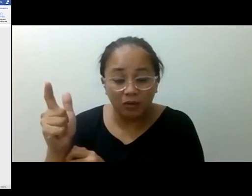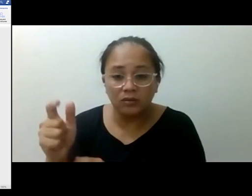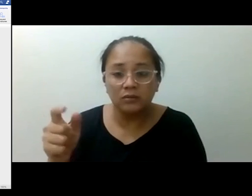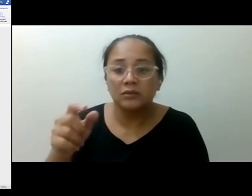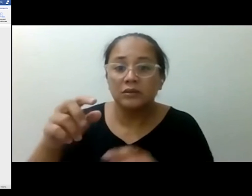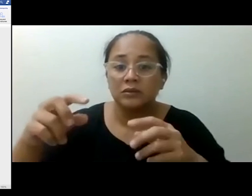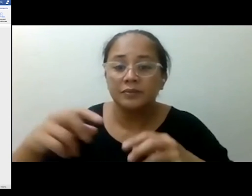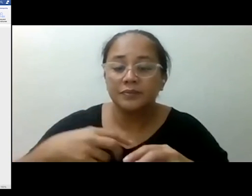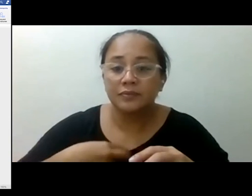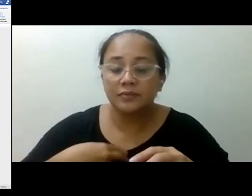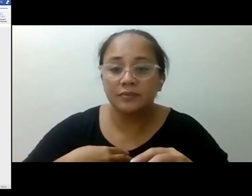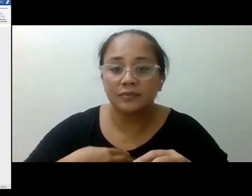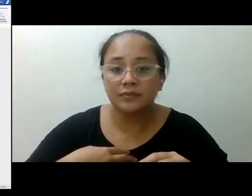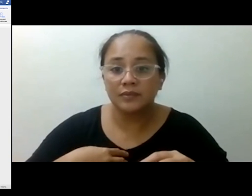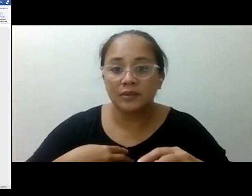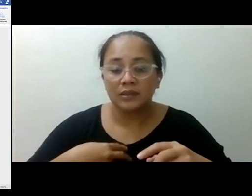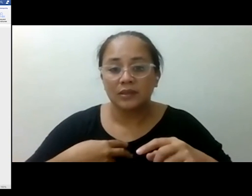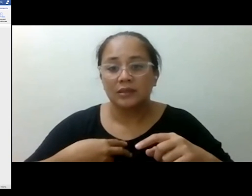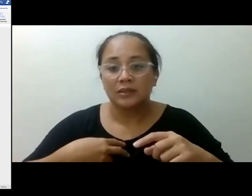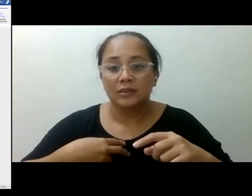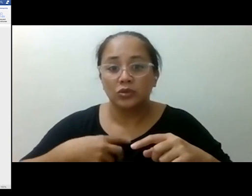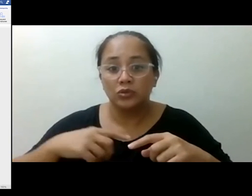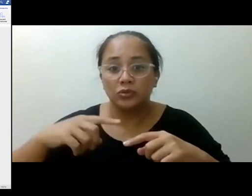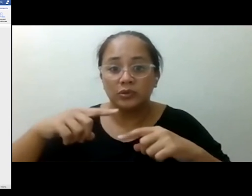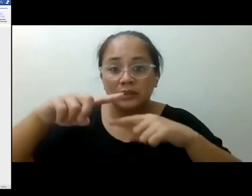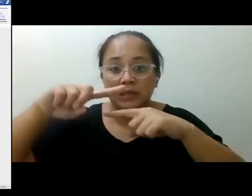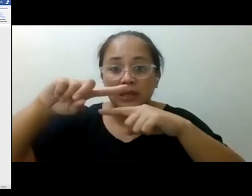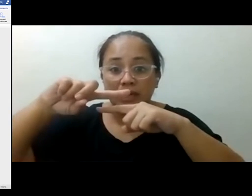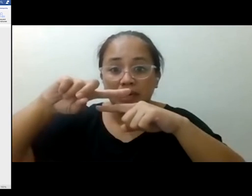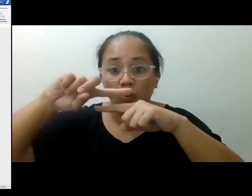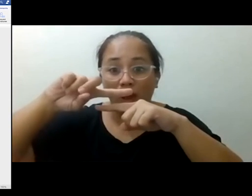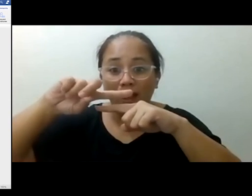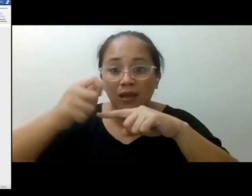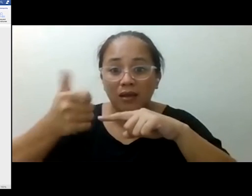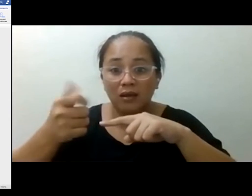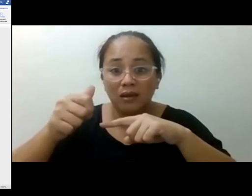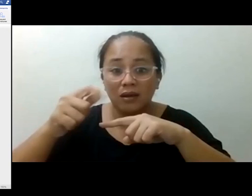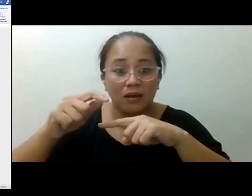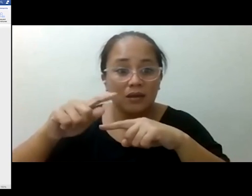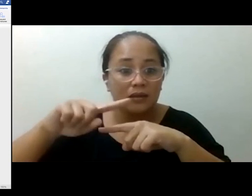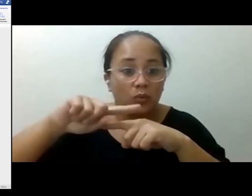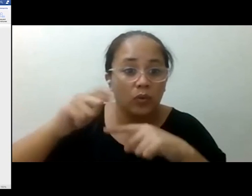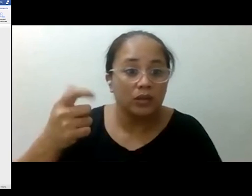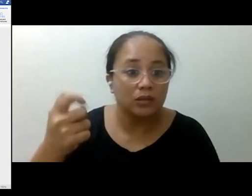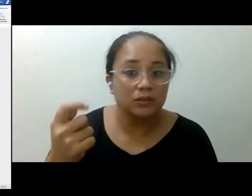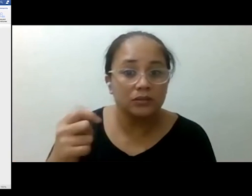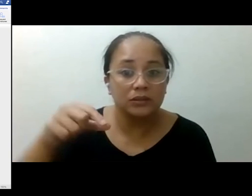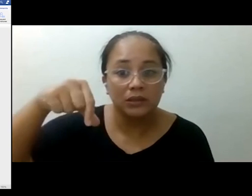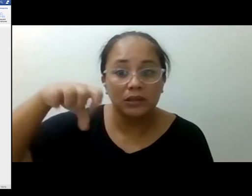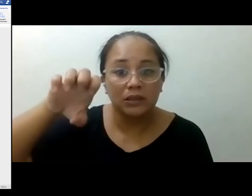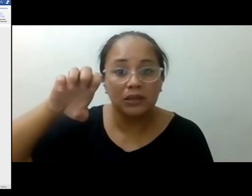Why don't you try to work on sentence 7 and come up, example 7, and come up with an analysis?